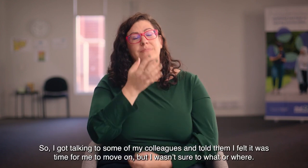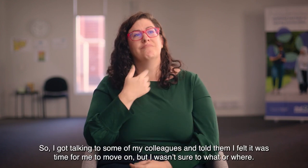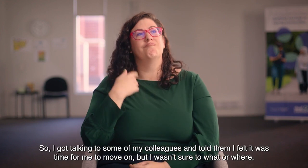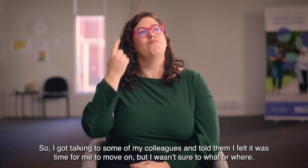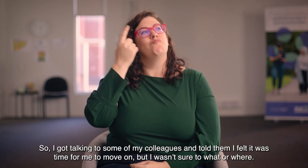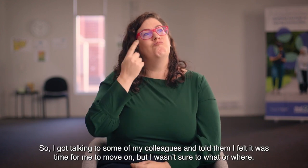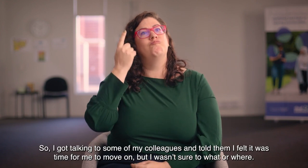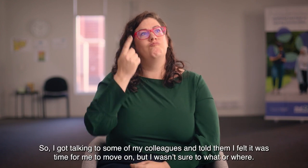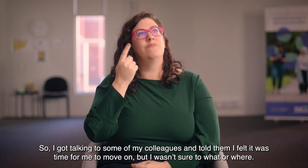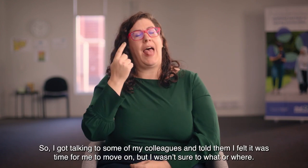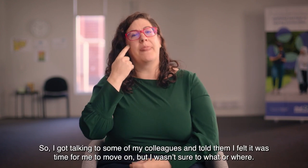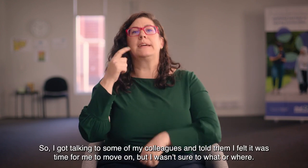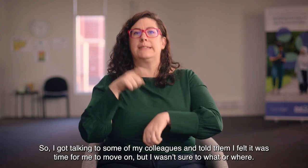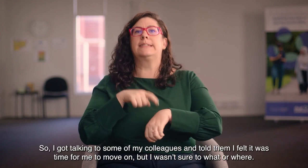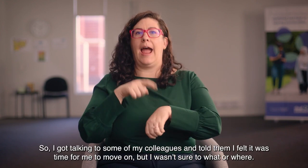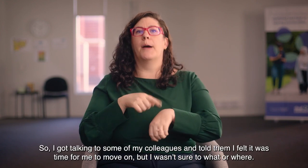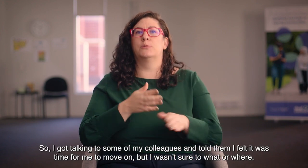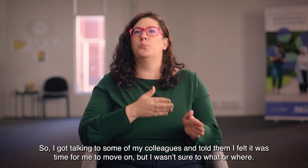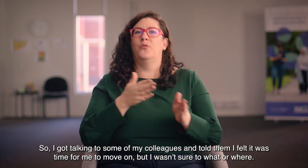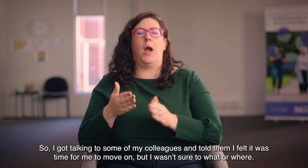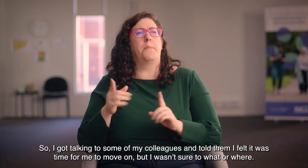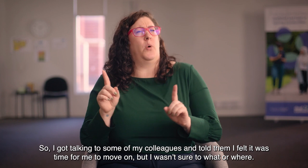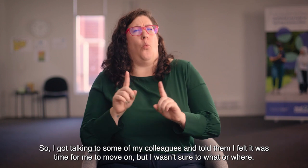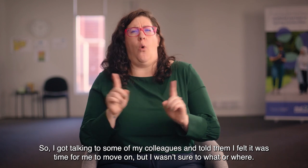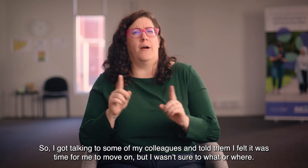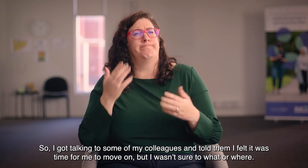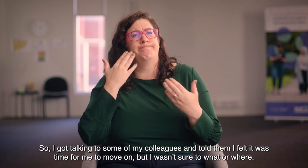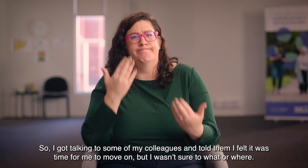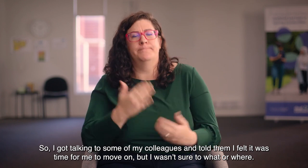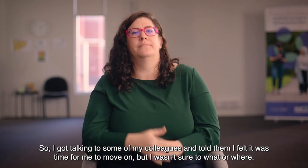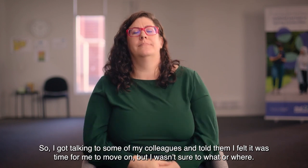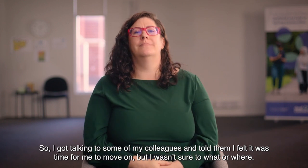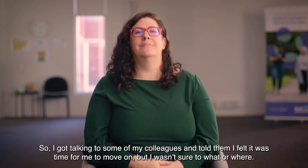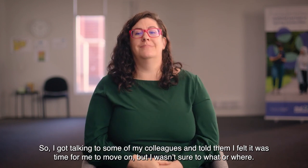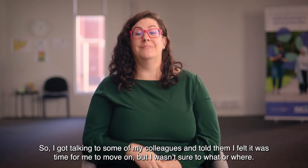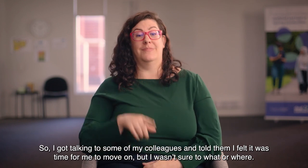and told them I felt it was time for me to move on, but wasn't sure to what or where.